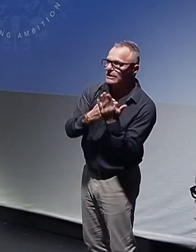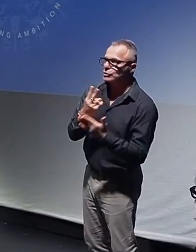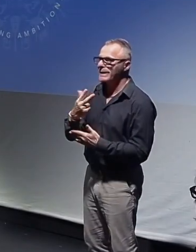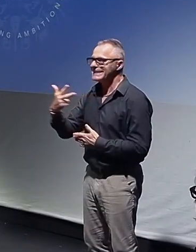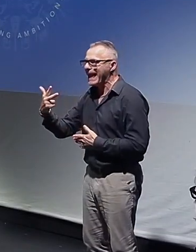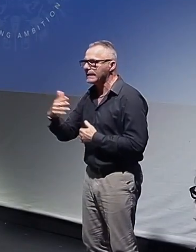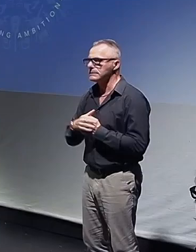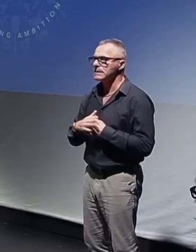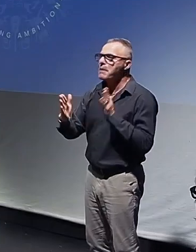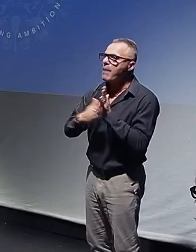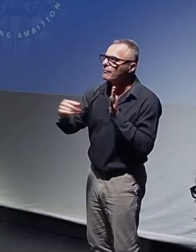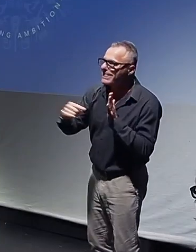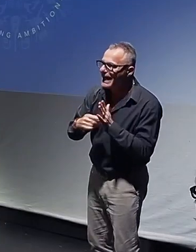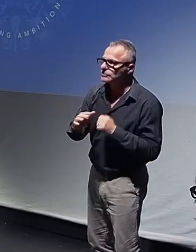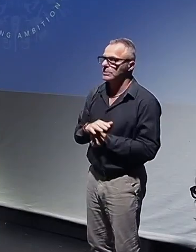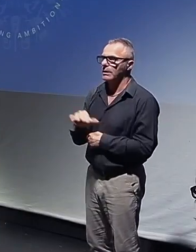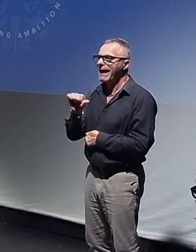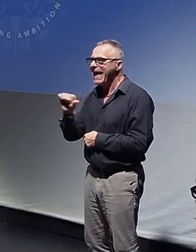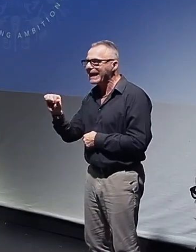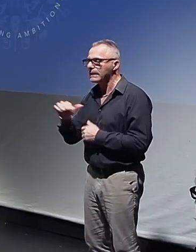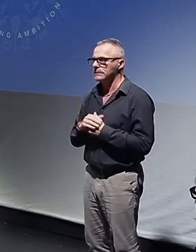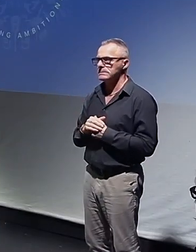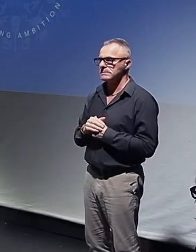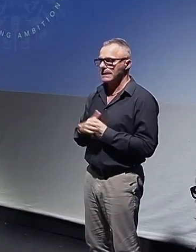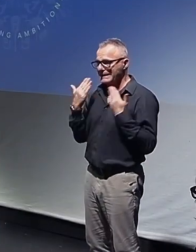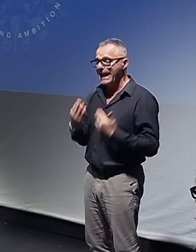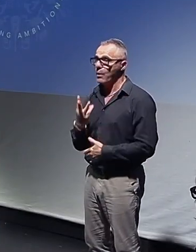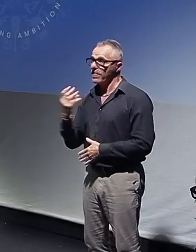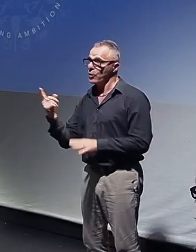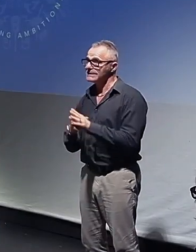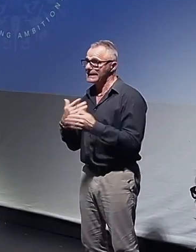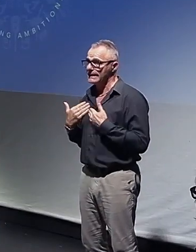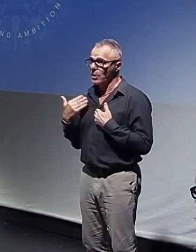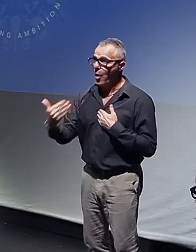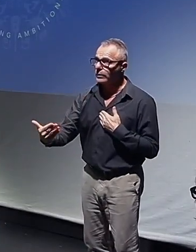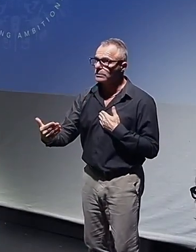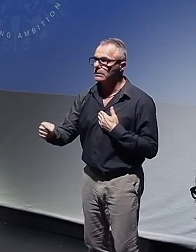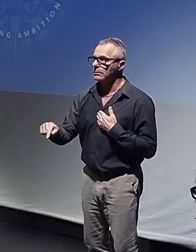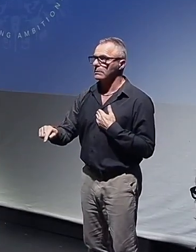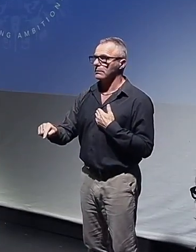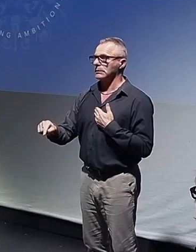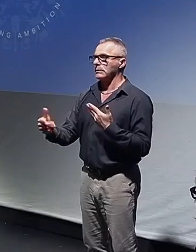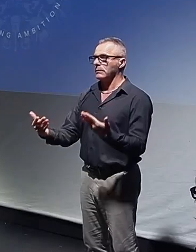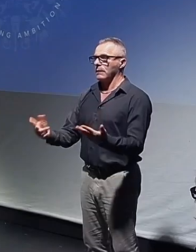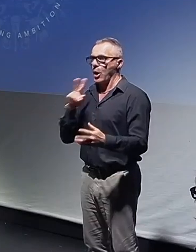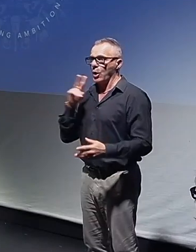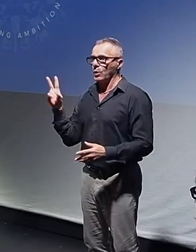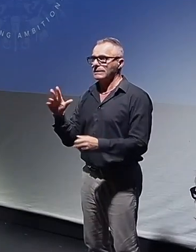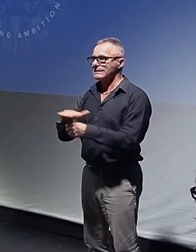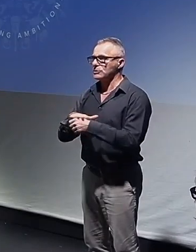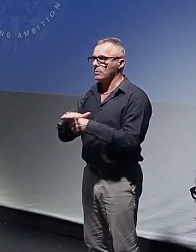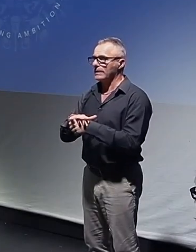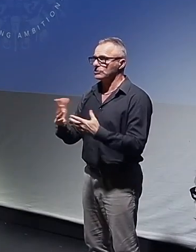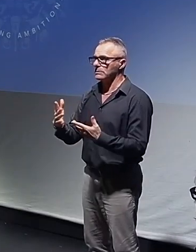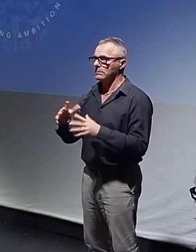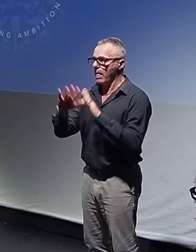Britain, AIDS. We're 30 years later. Look where we are now, where the